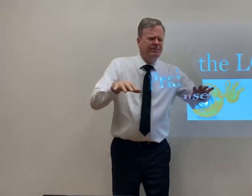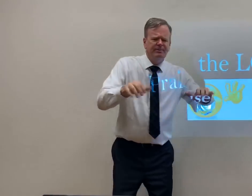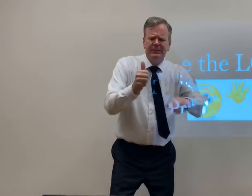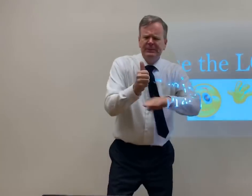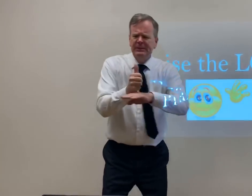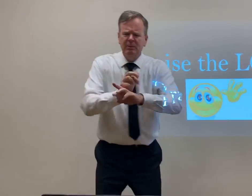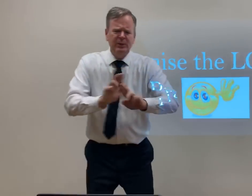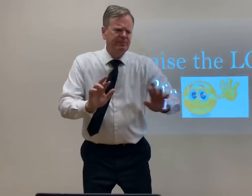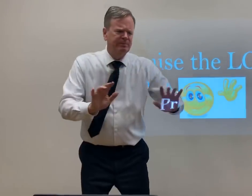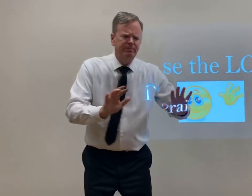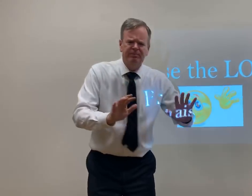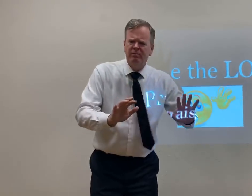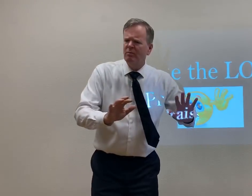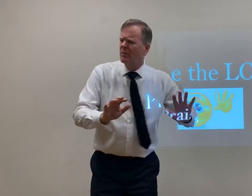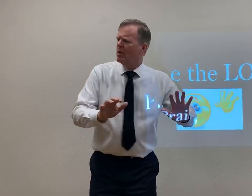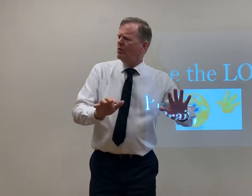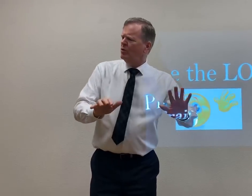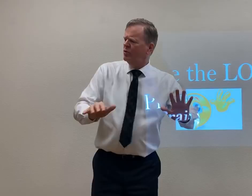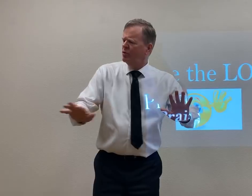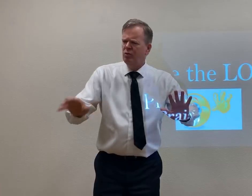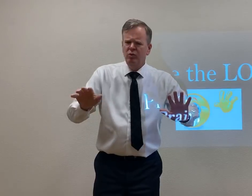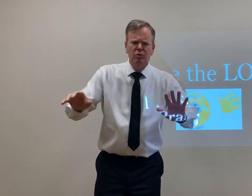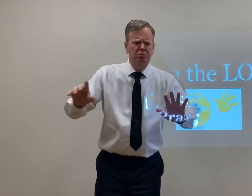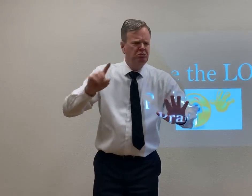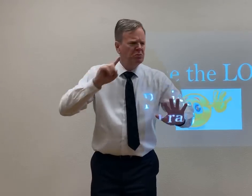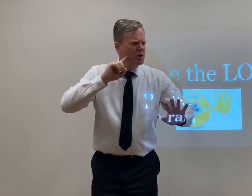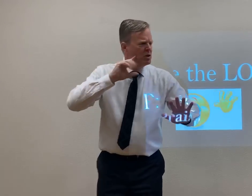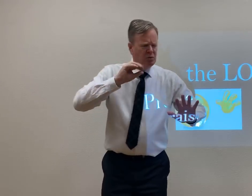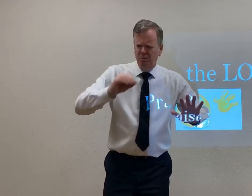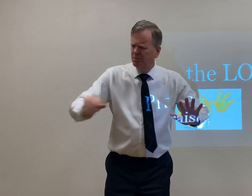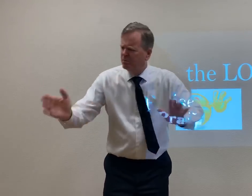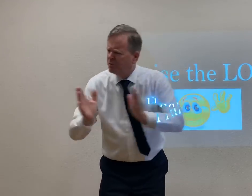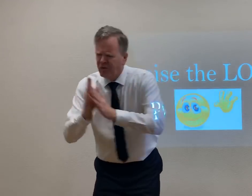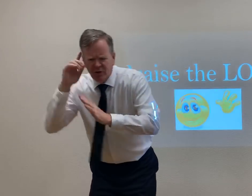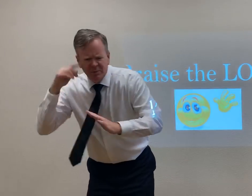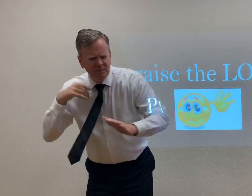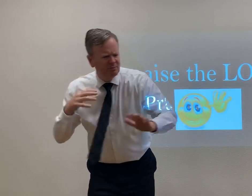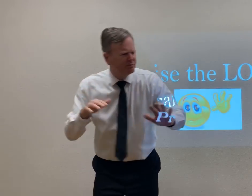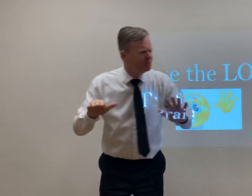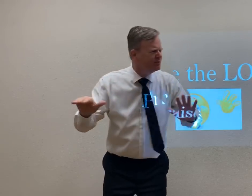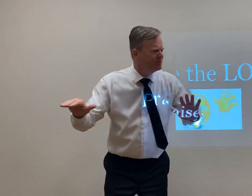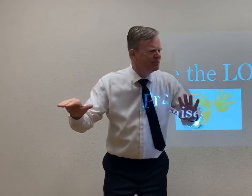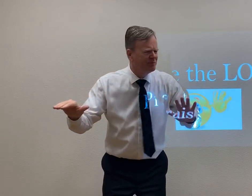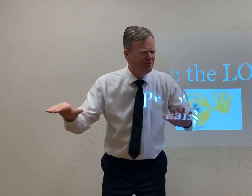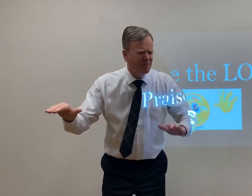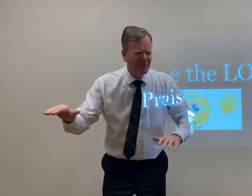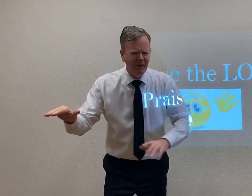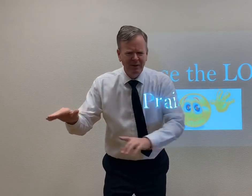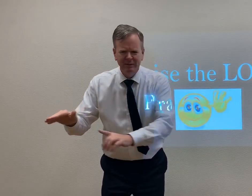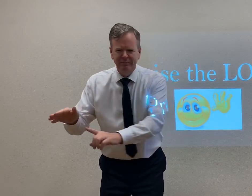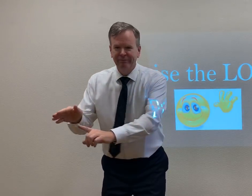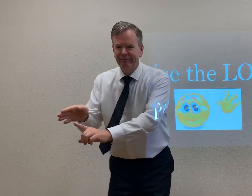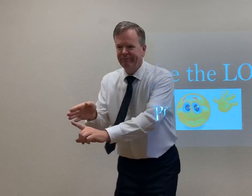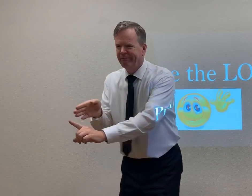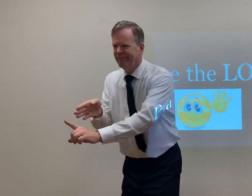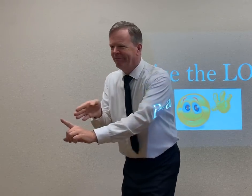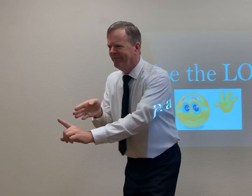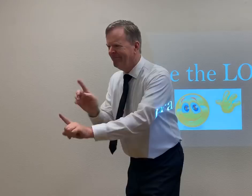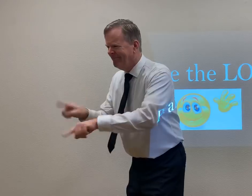I'm setting up and getting everything ready. Oh yeah, Brother Candu, can you pray for me? Oh, Brother Candu, can you pray? So